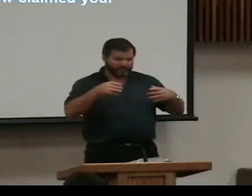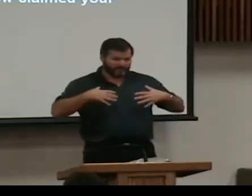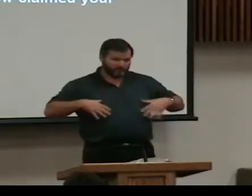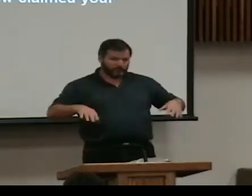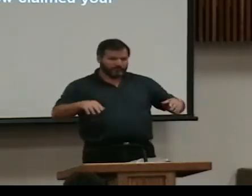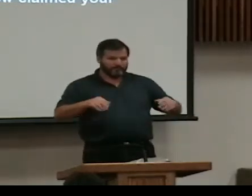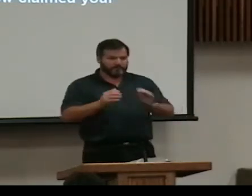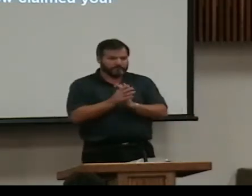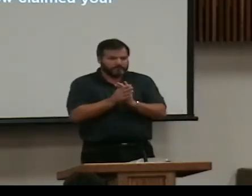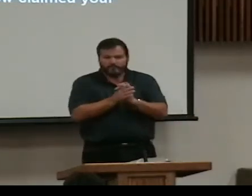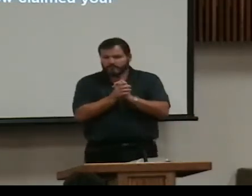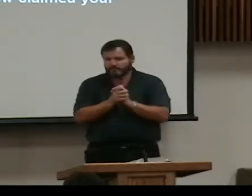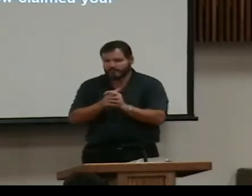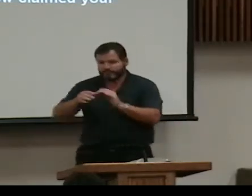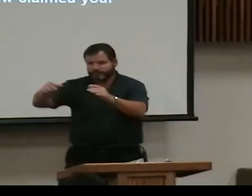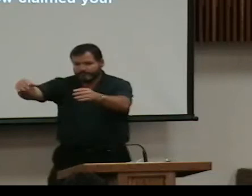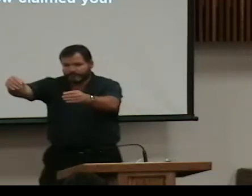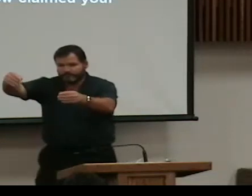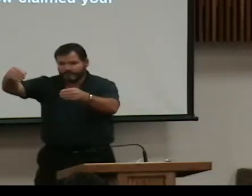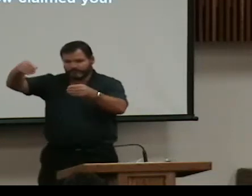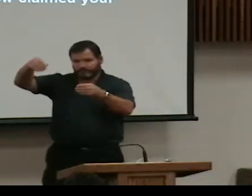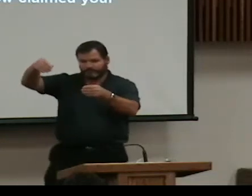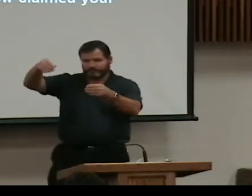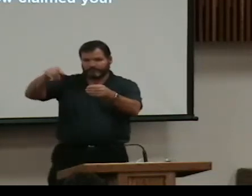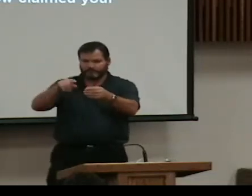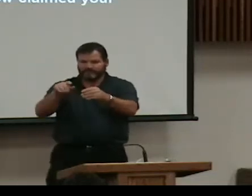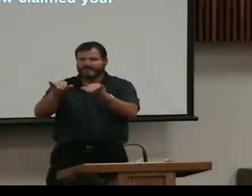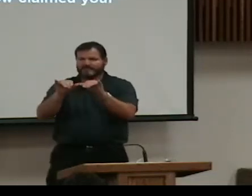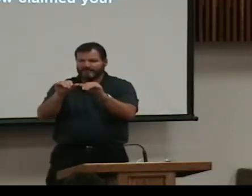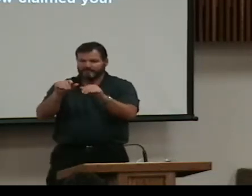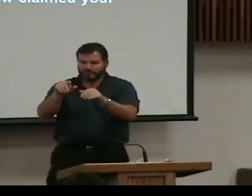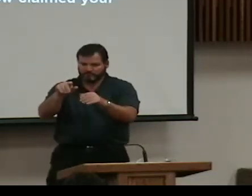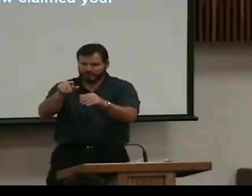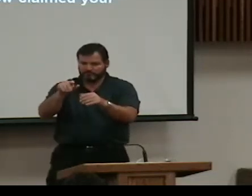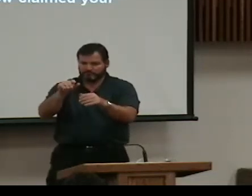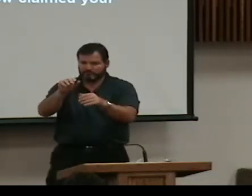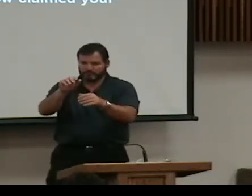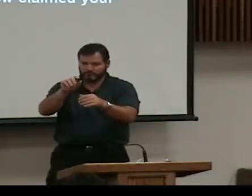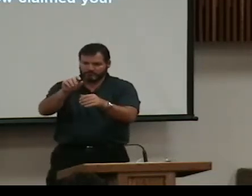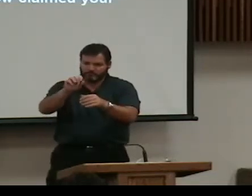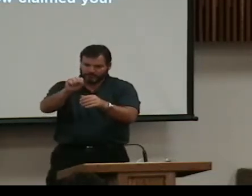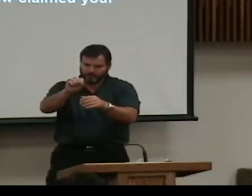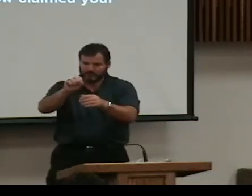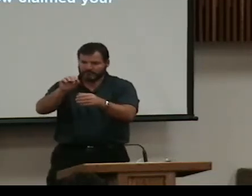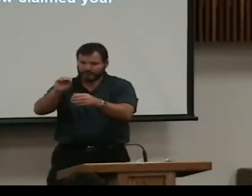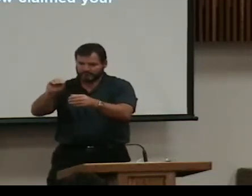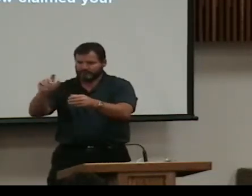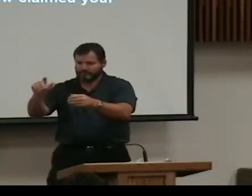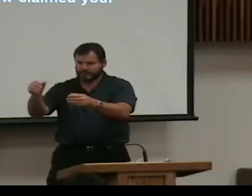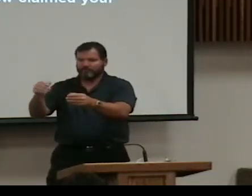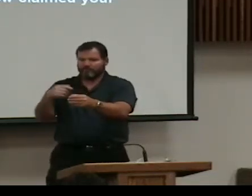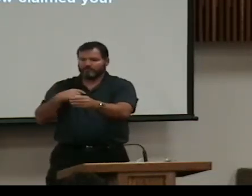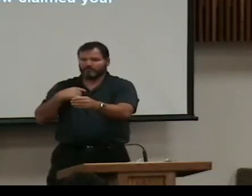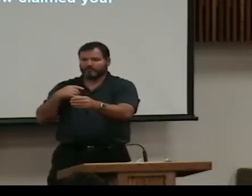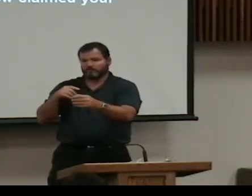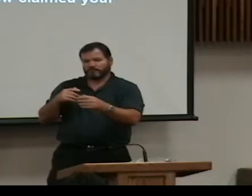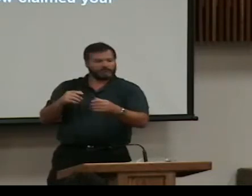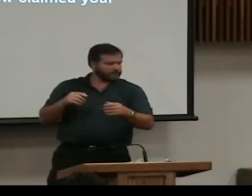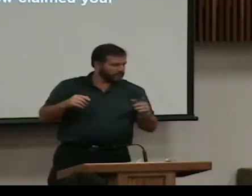pattern. I like that dress. And they take a pattern. And they watch the measurements. You know which